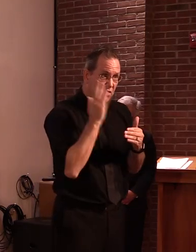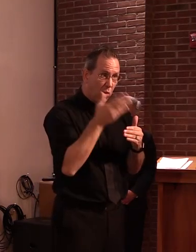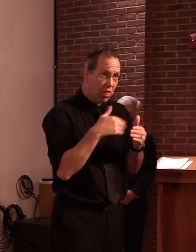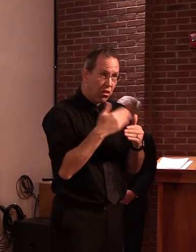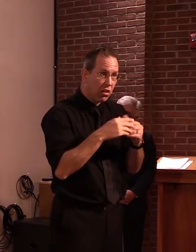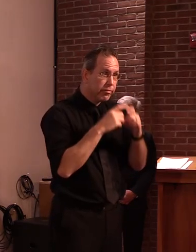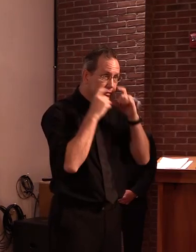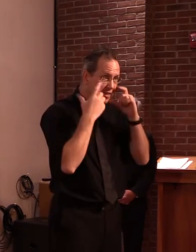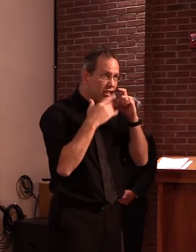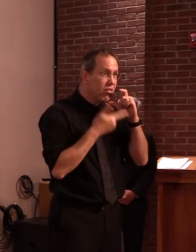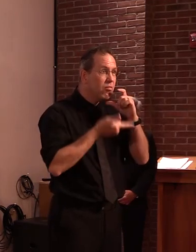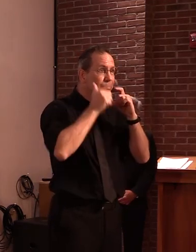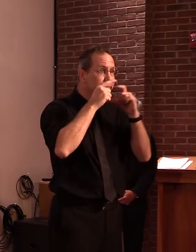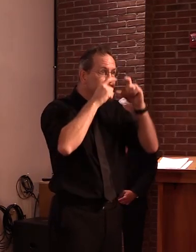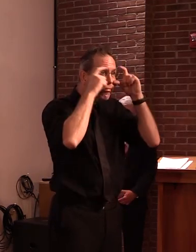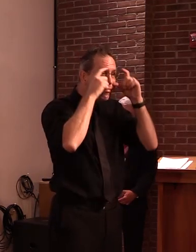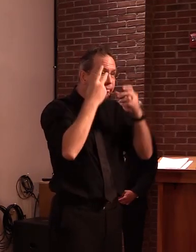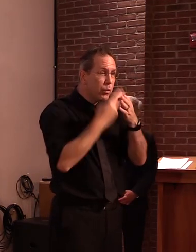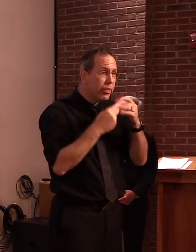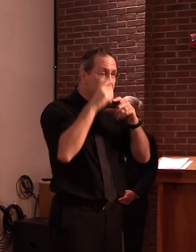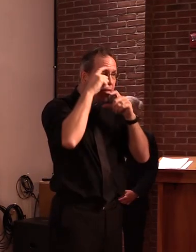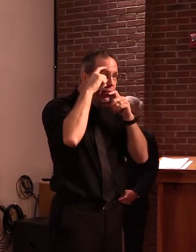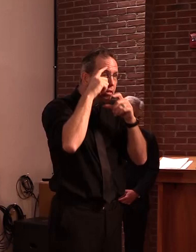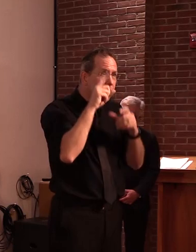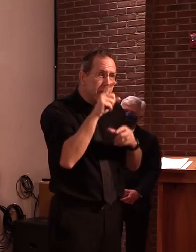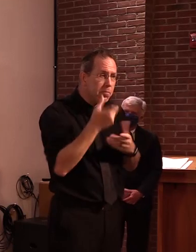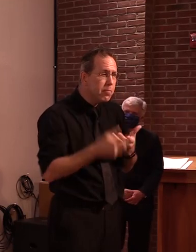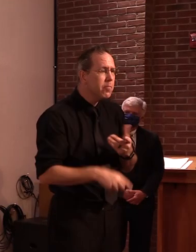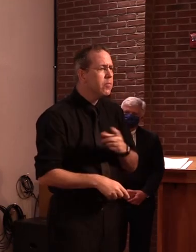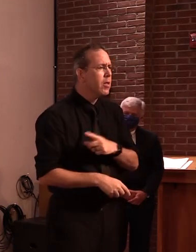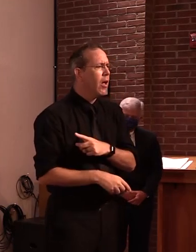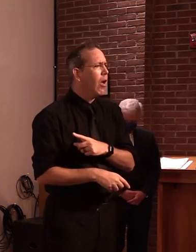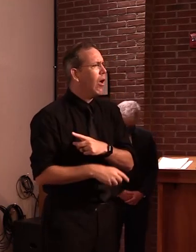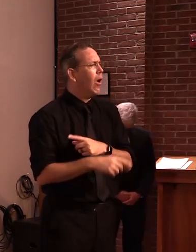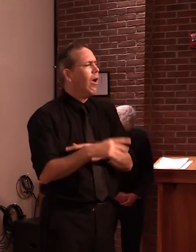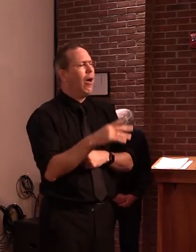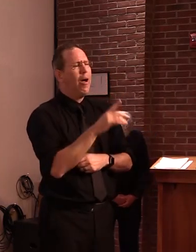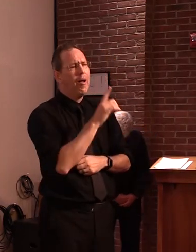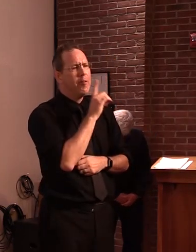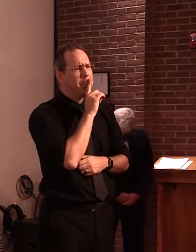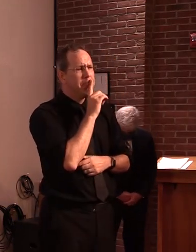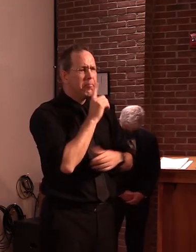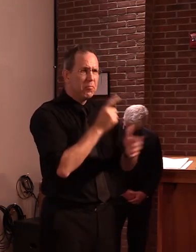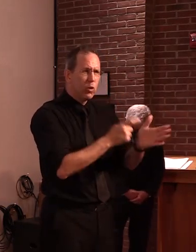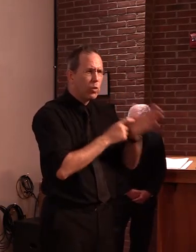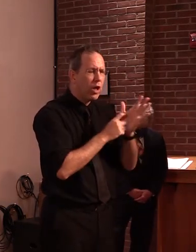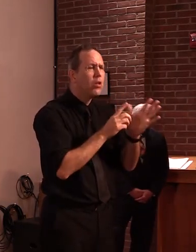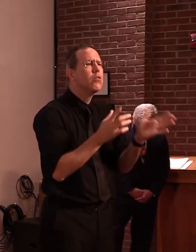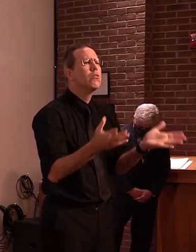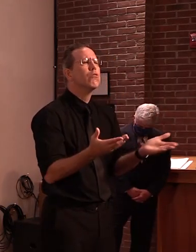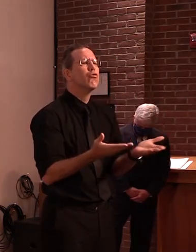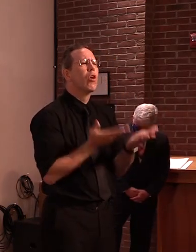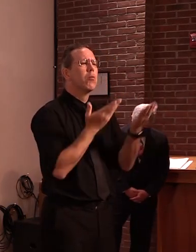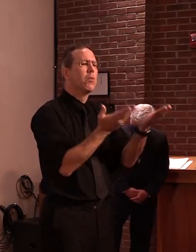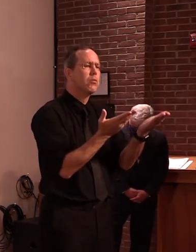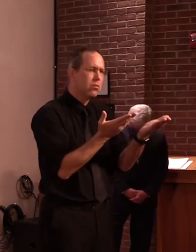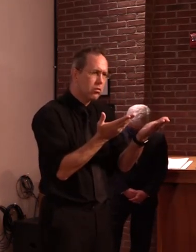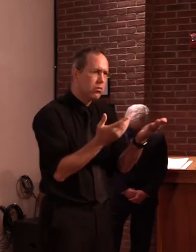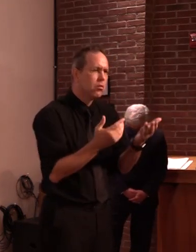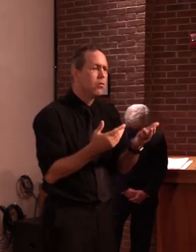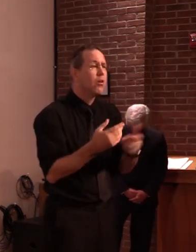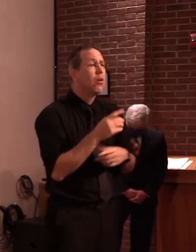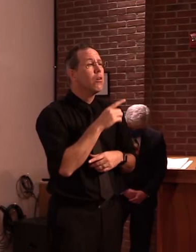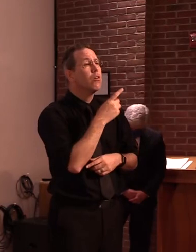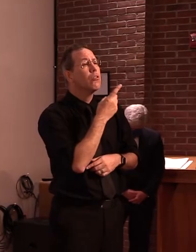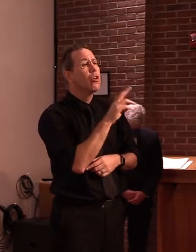I remember seeing the clip, and he was talking about mucosa being a vector, right.